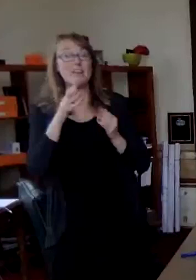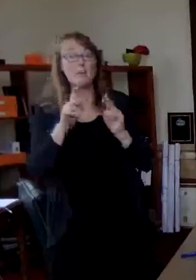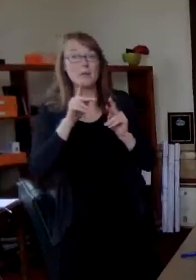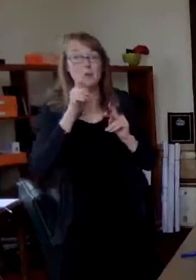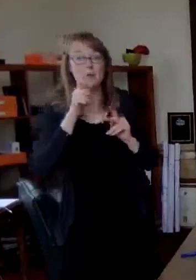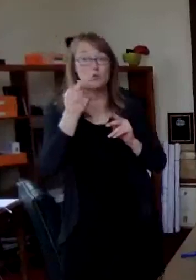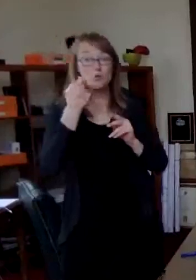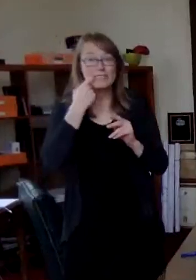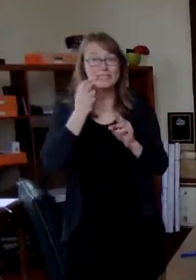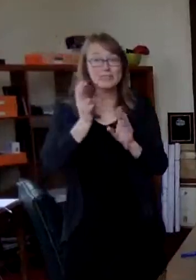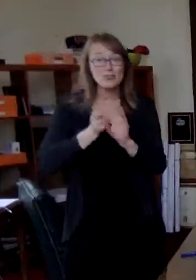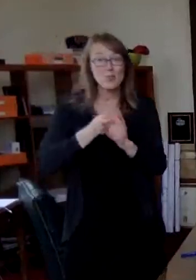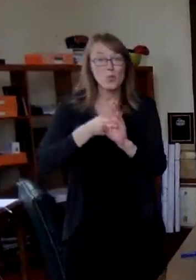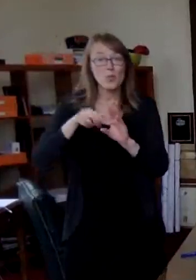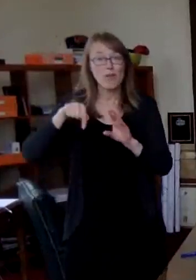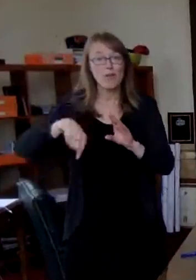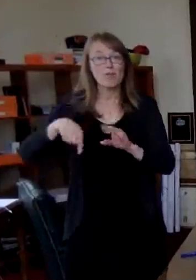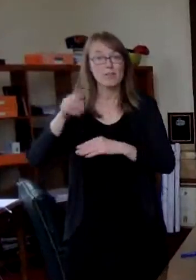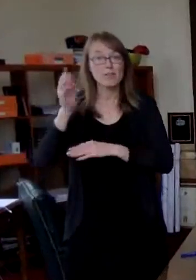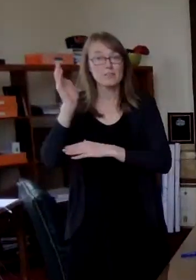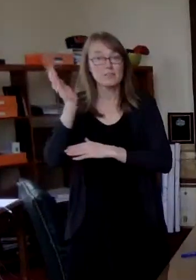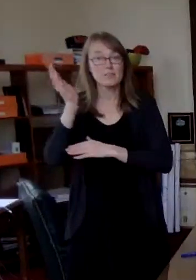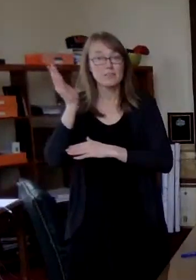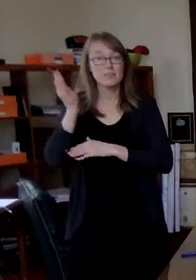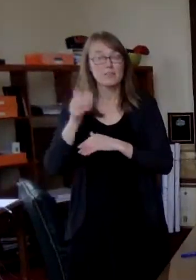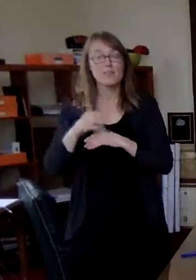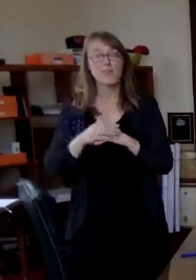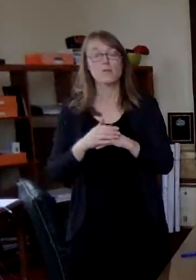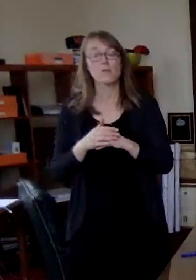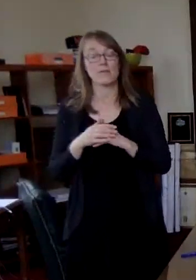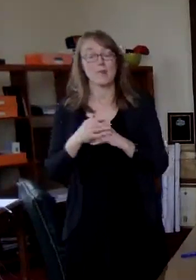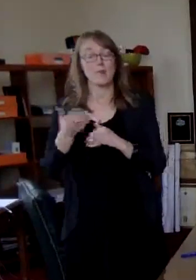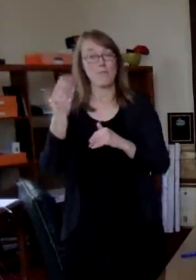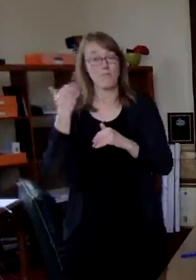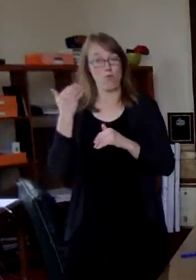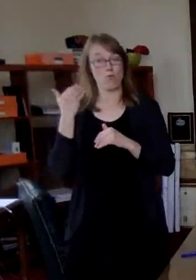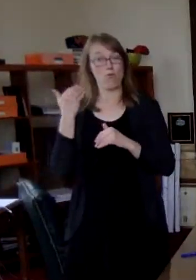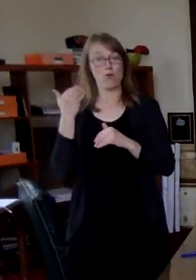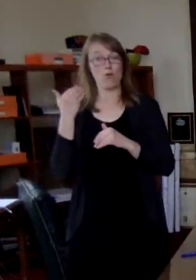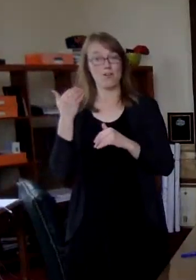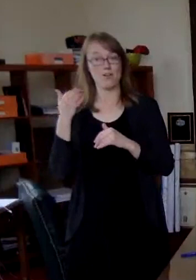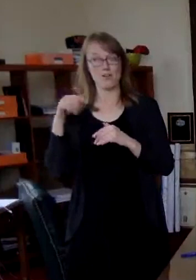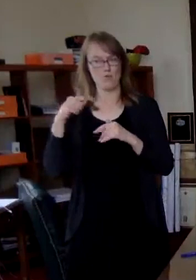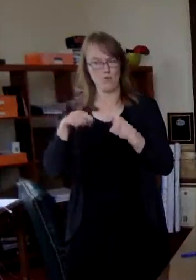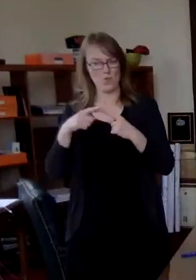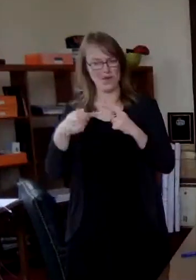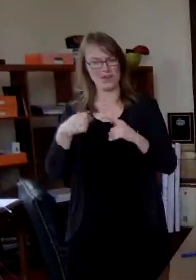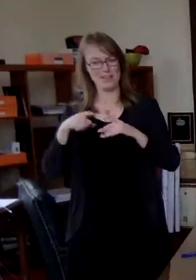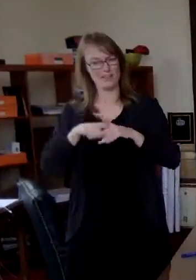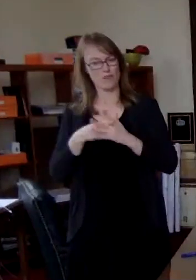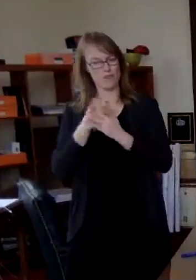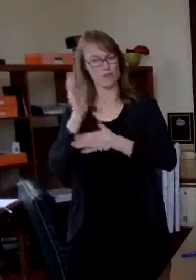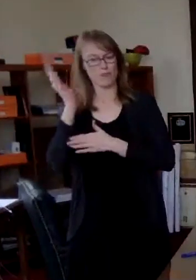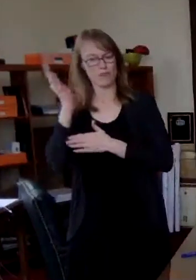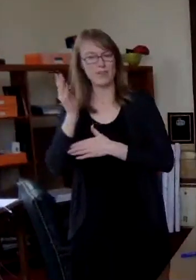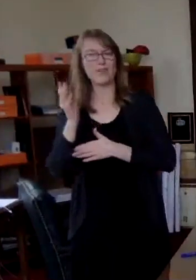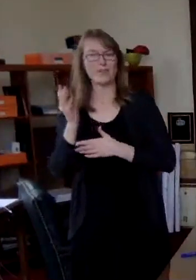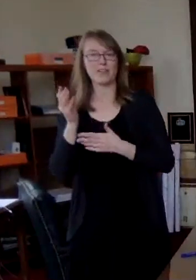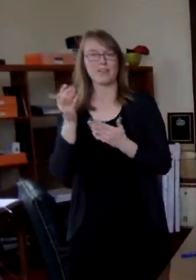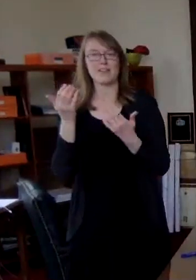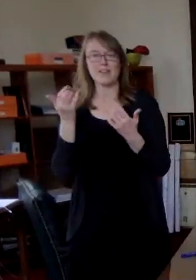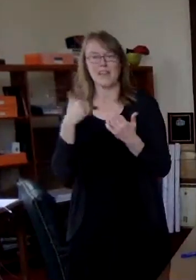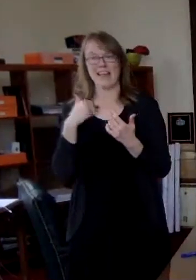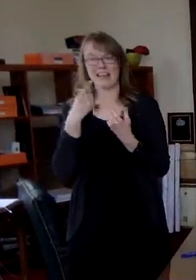said at the outset was that we had 69 cases at the end of the day yesterday. We'll have a new report at the end of the